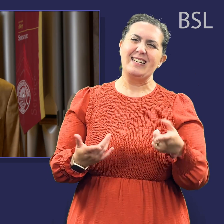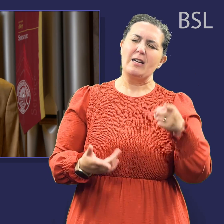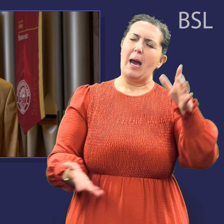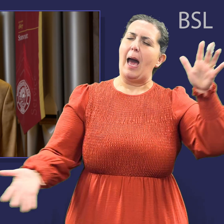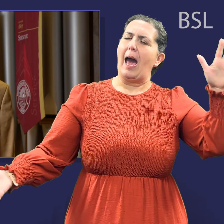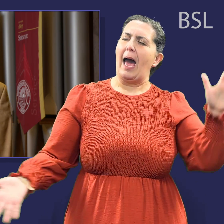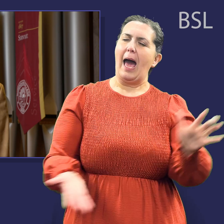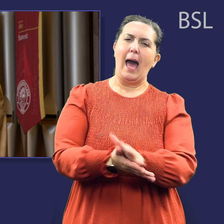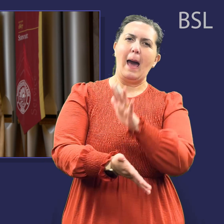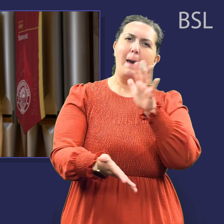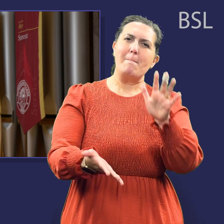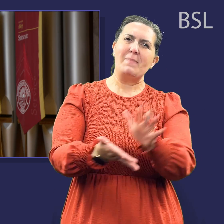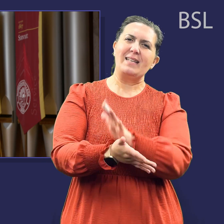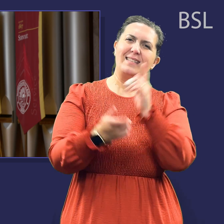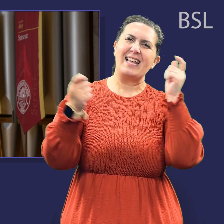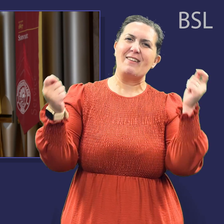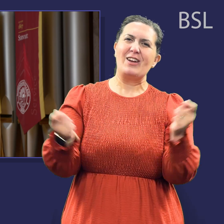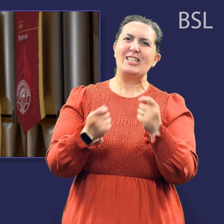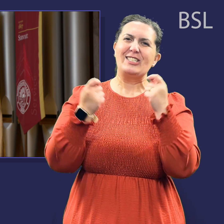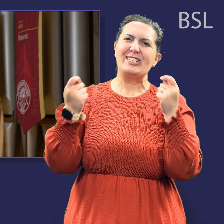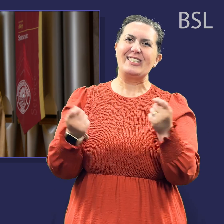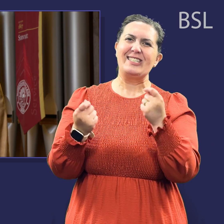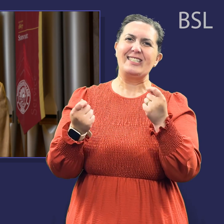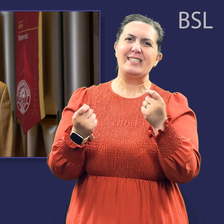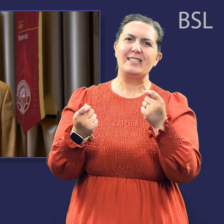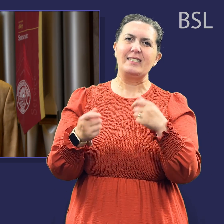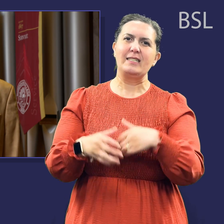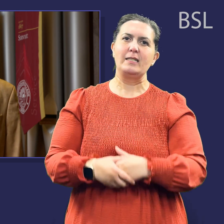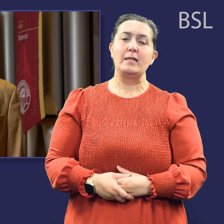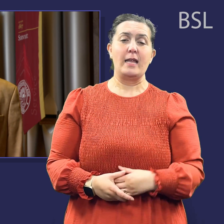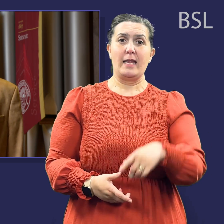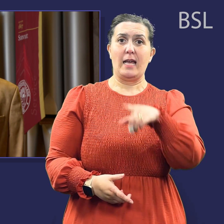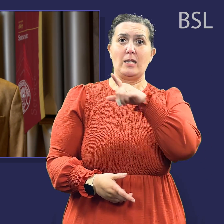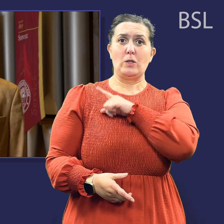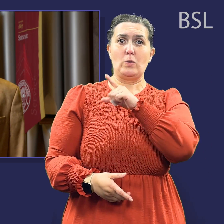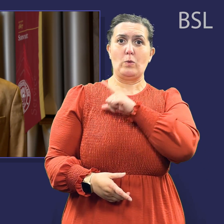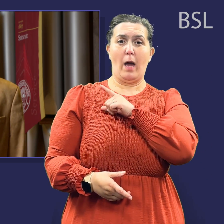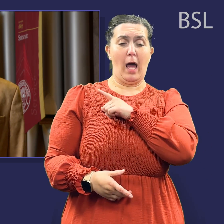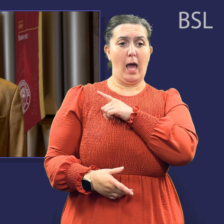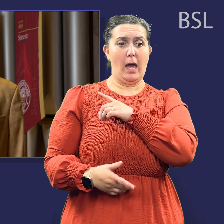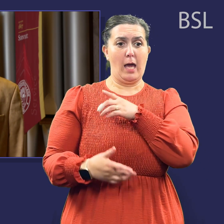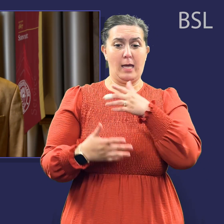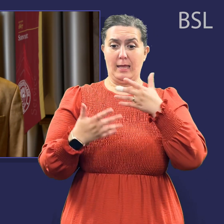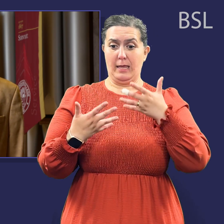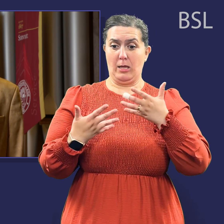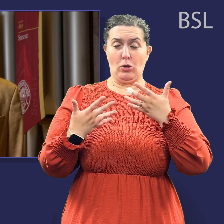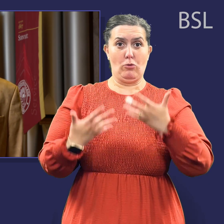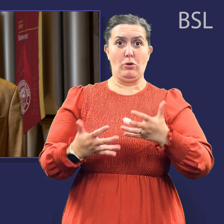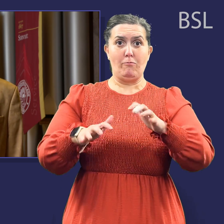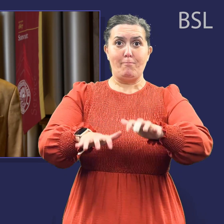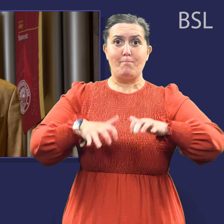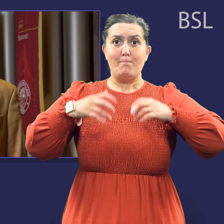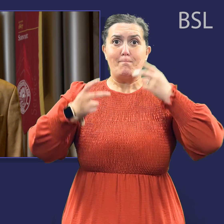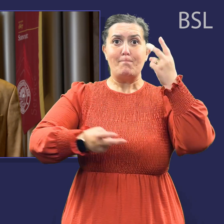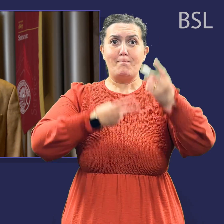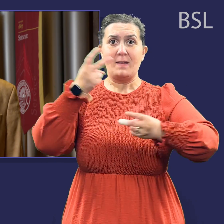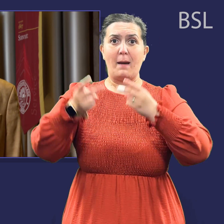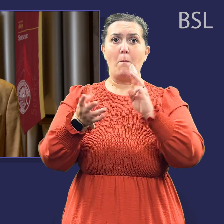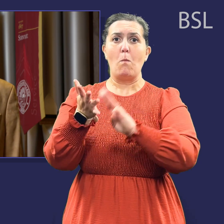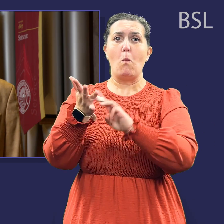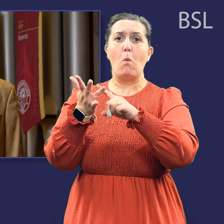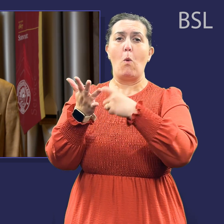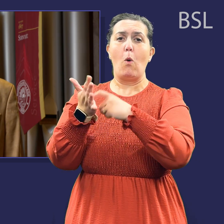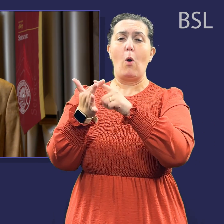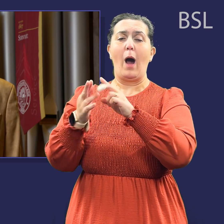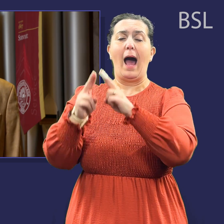your happiest appearance day celebration. Hence, we dedicate this historic concert at Morehouse